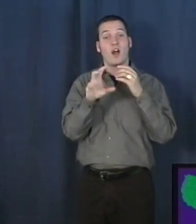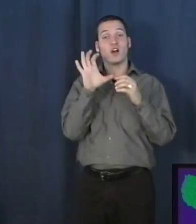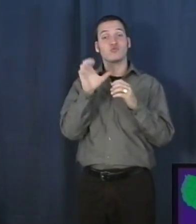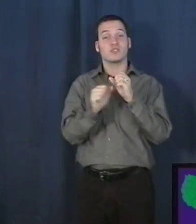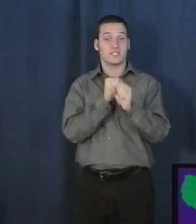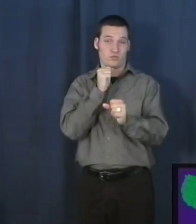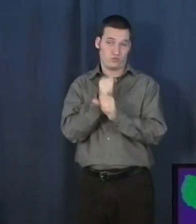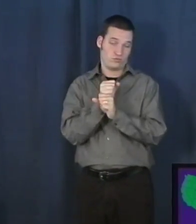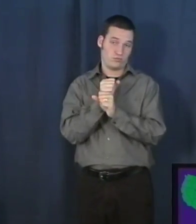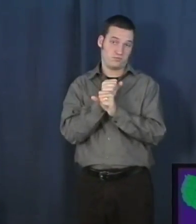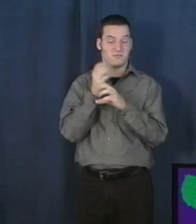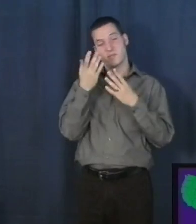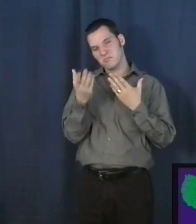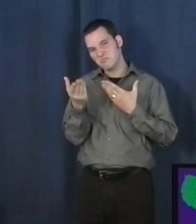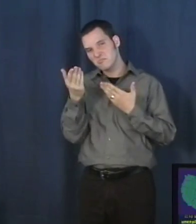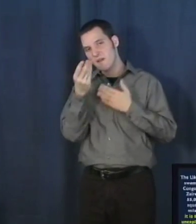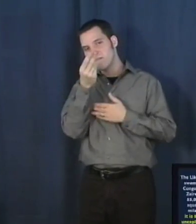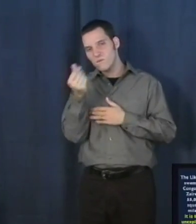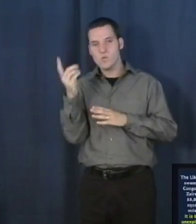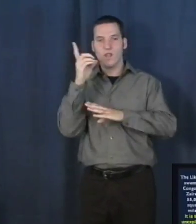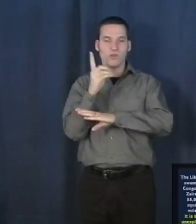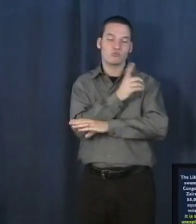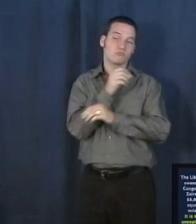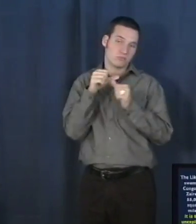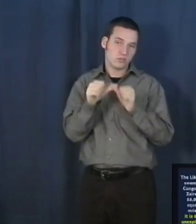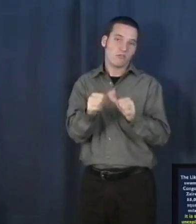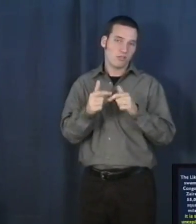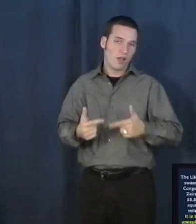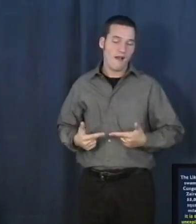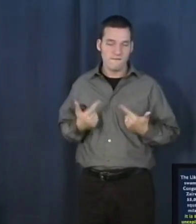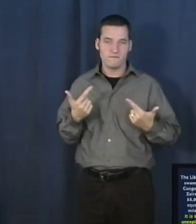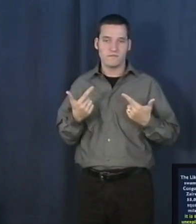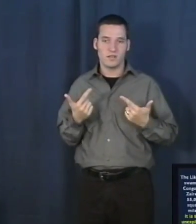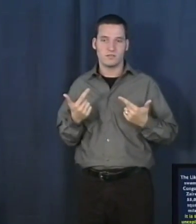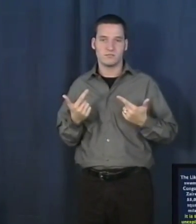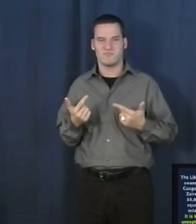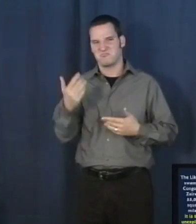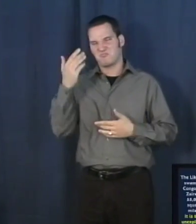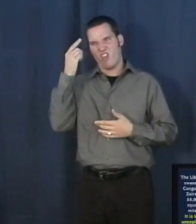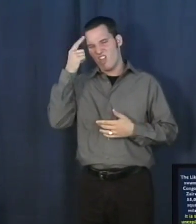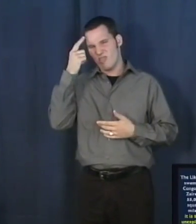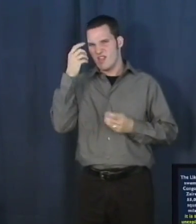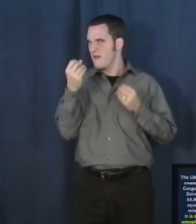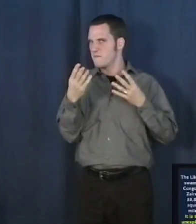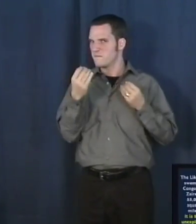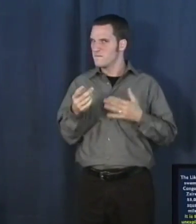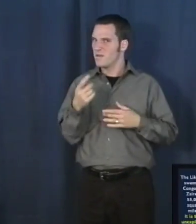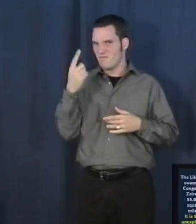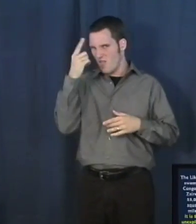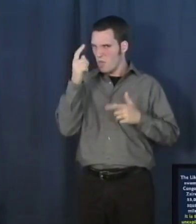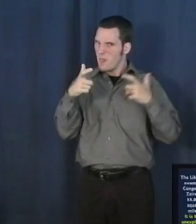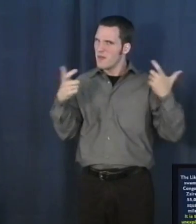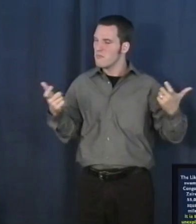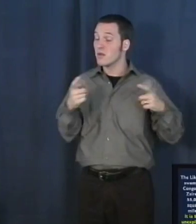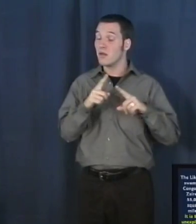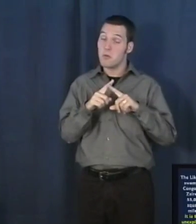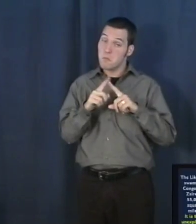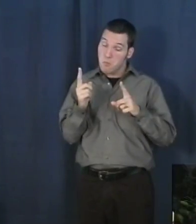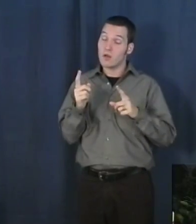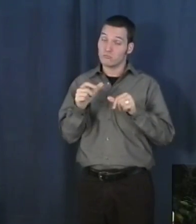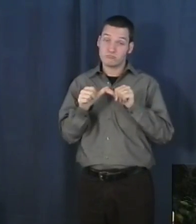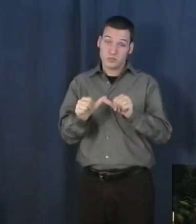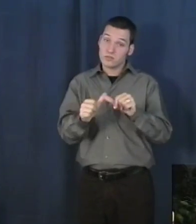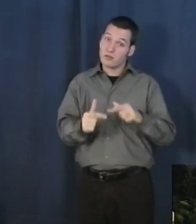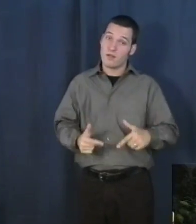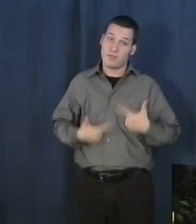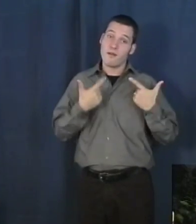years. There could be a few dinosaurs still alive. I don't think there's very many. I don't think they're very big ones, but I think there's some still